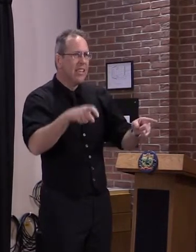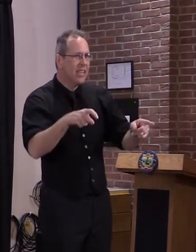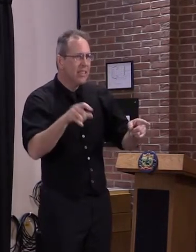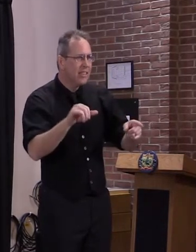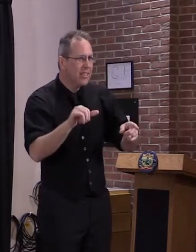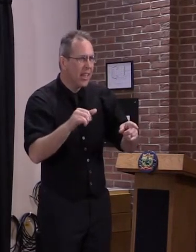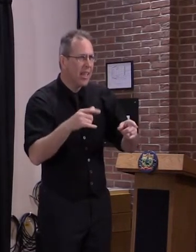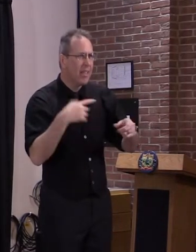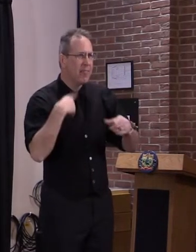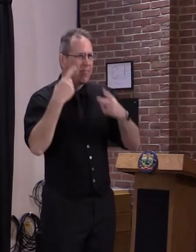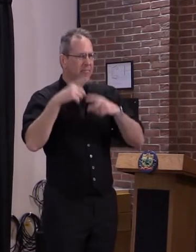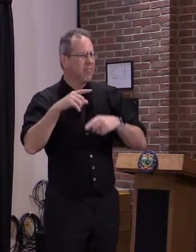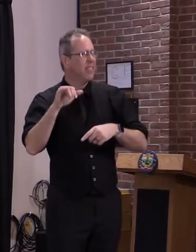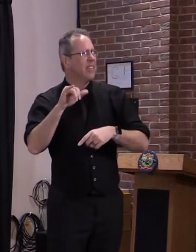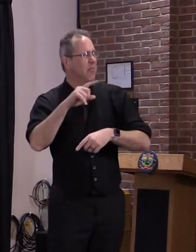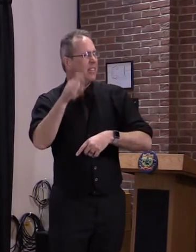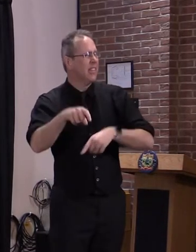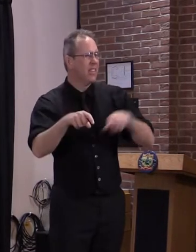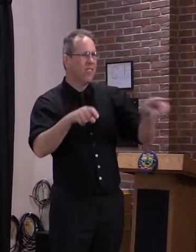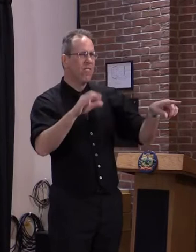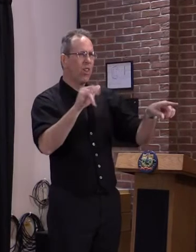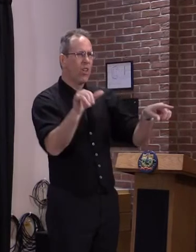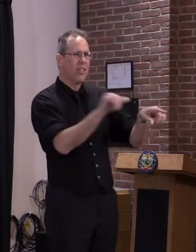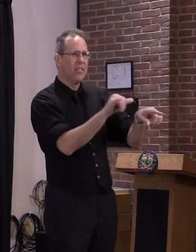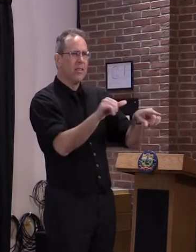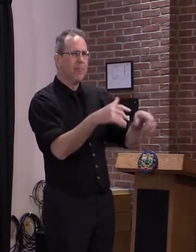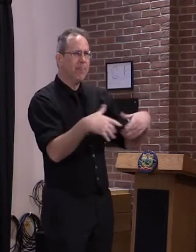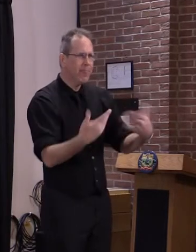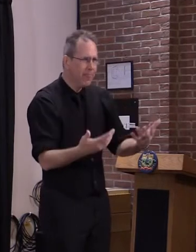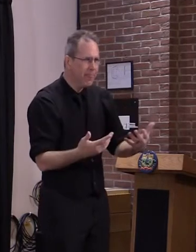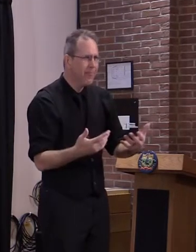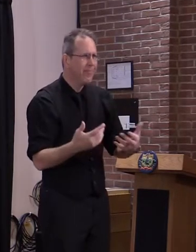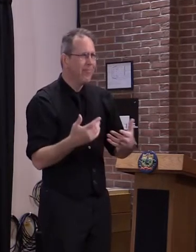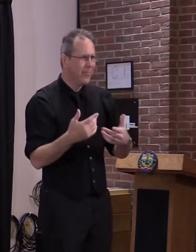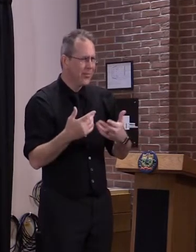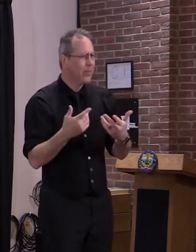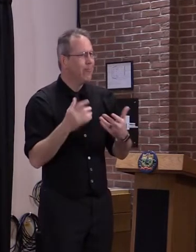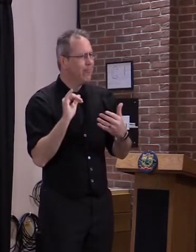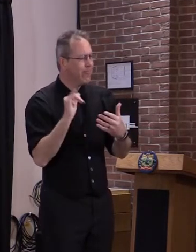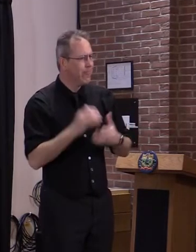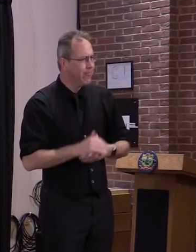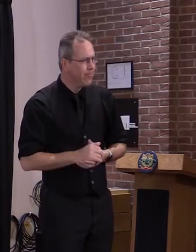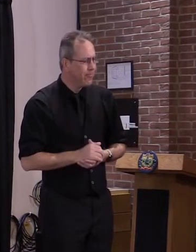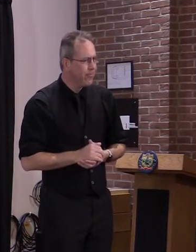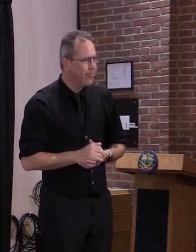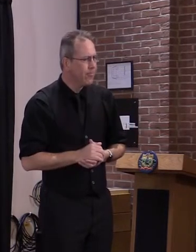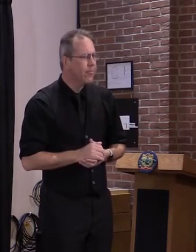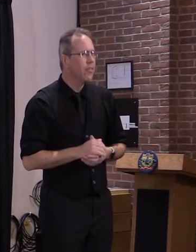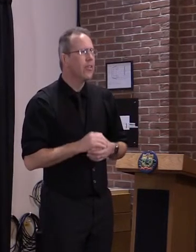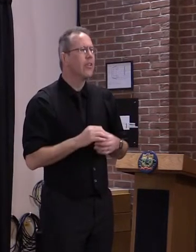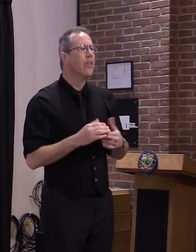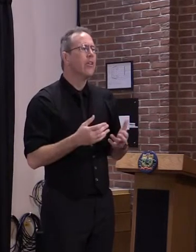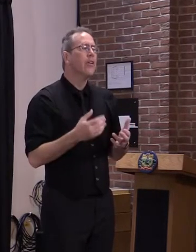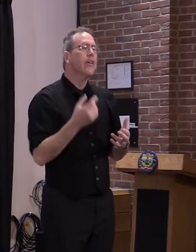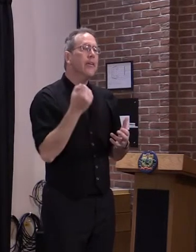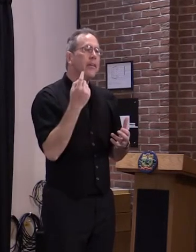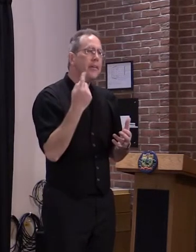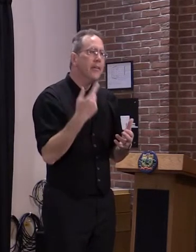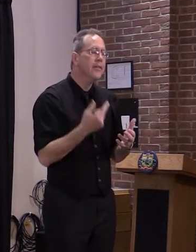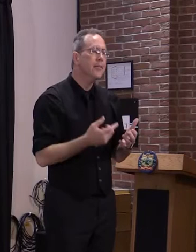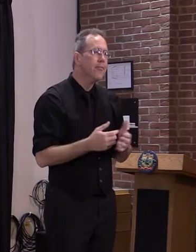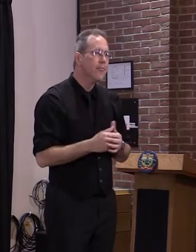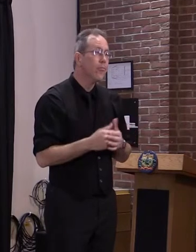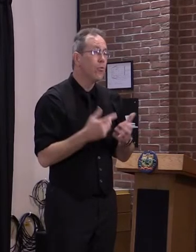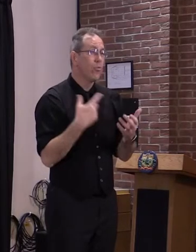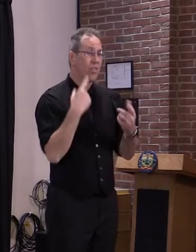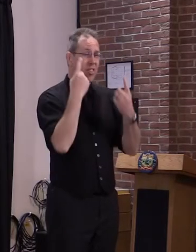Our perspective continues to be, and this joins the perspective of the pediatric community at large,